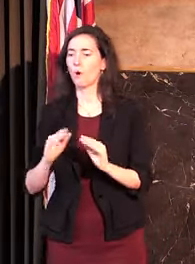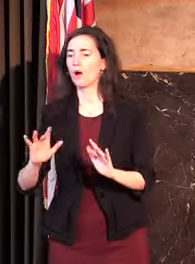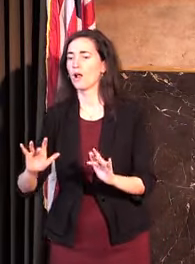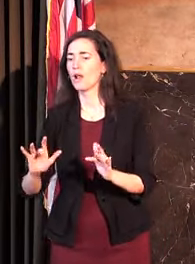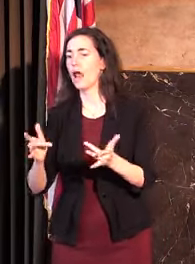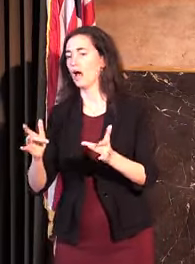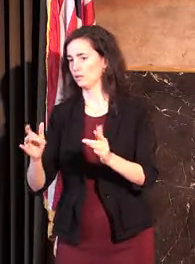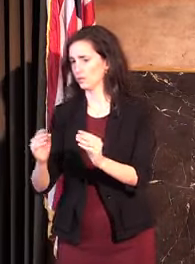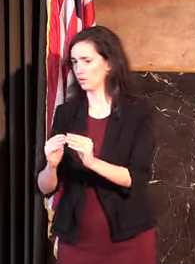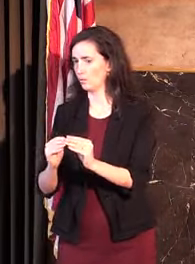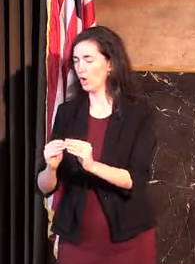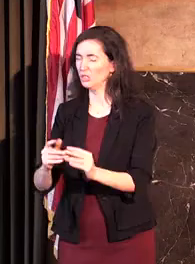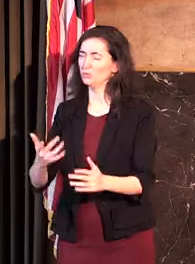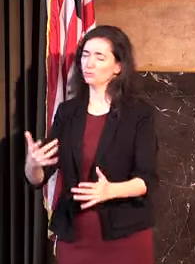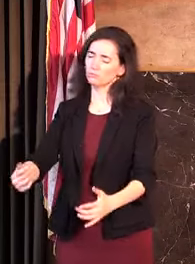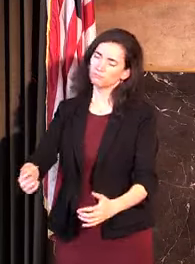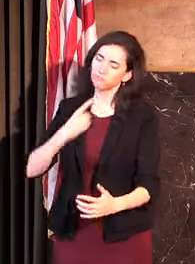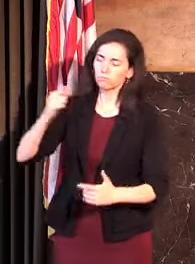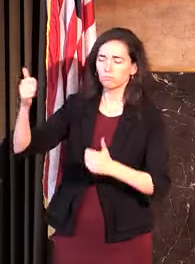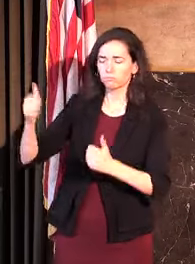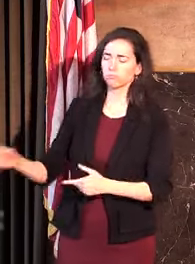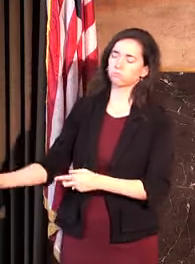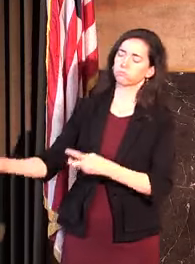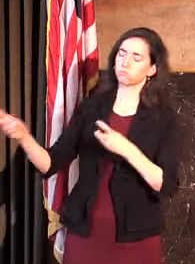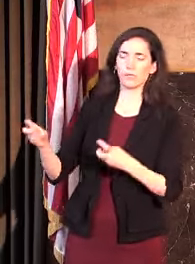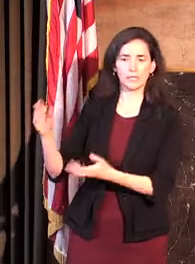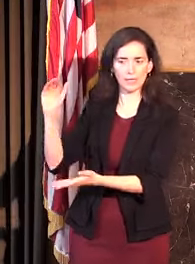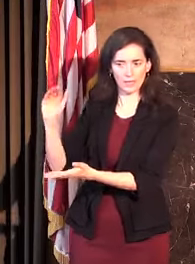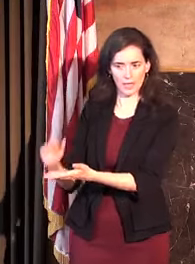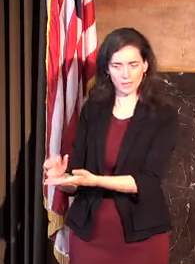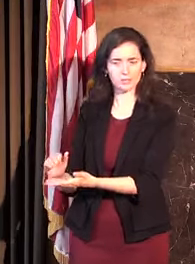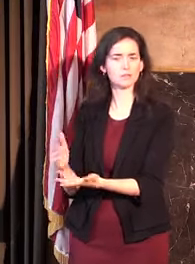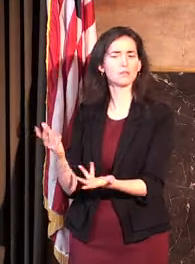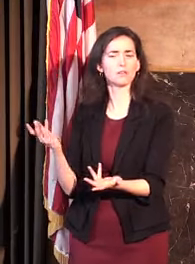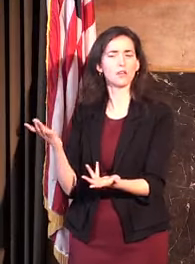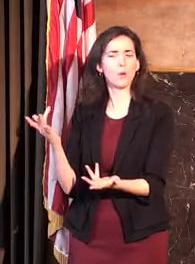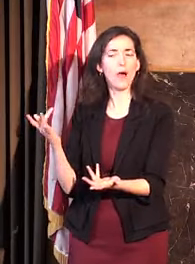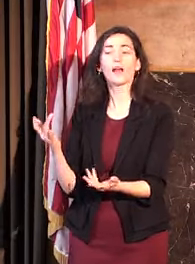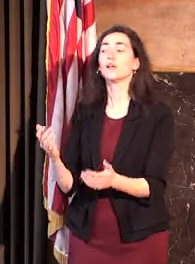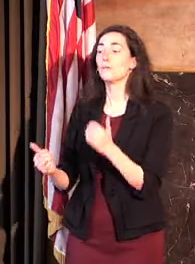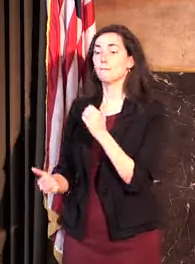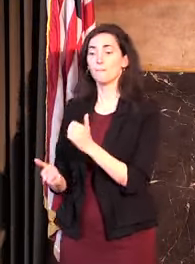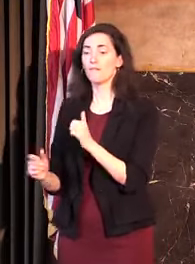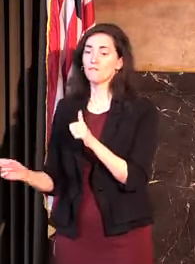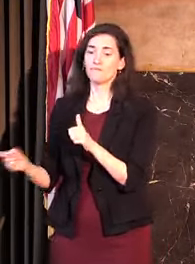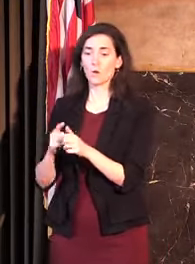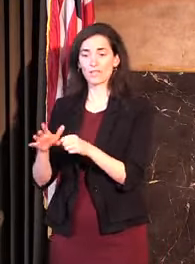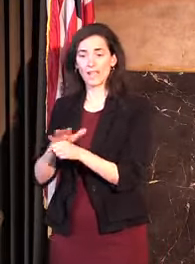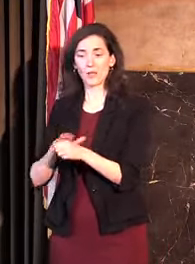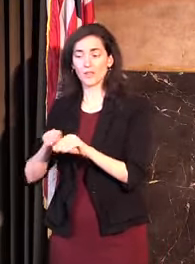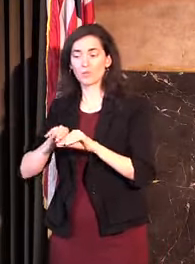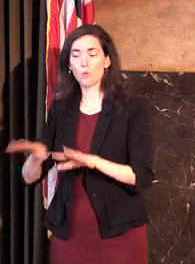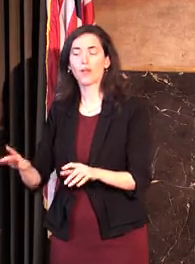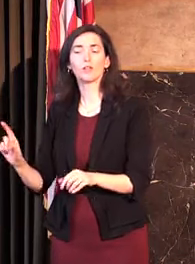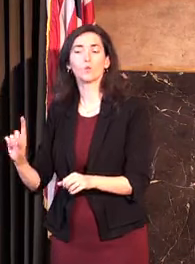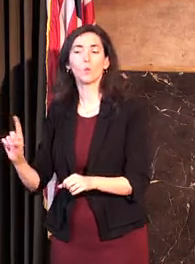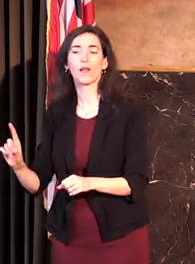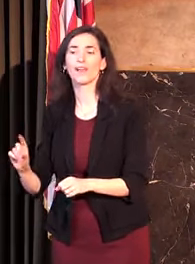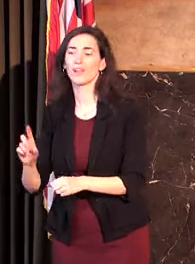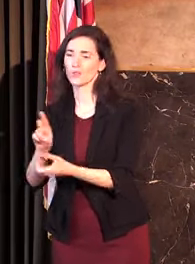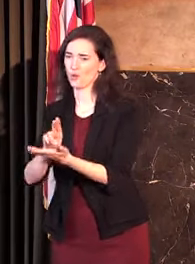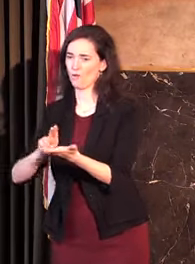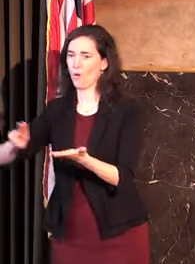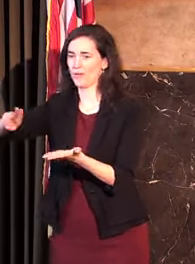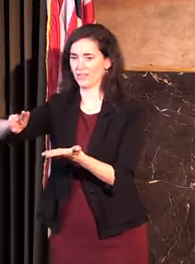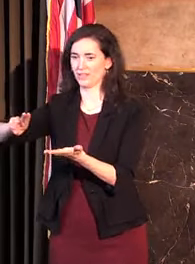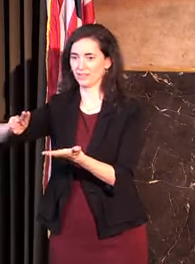Omicron. That's confounded a little bit because the initial cluster was tied to a university in South Africa, so the age of the individuals who